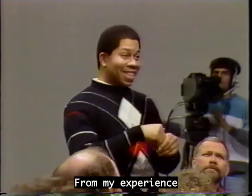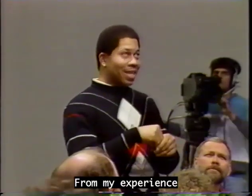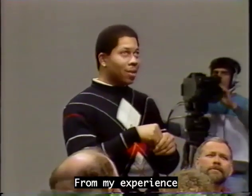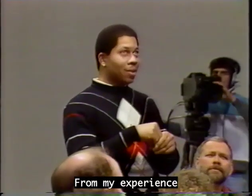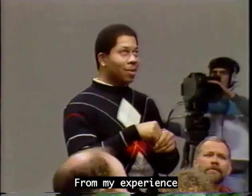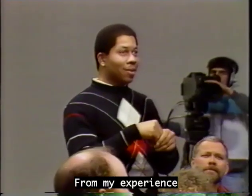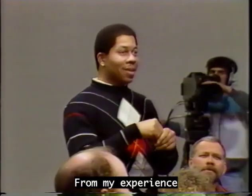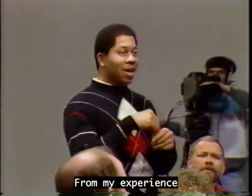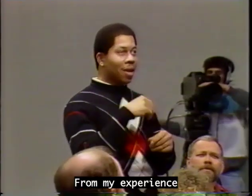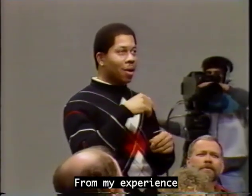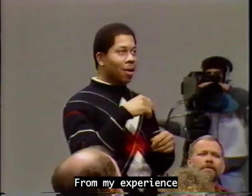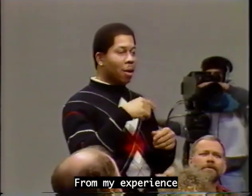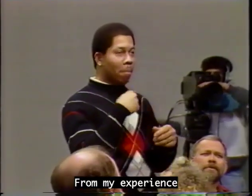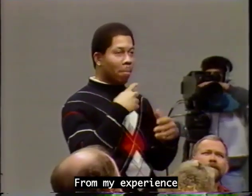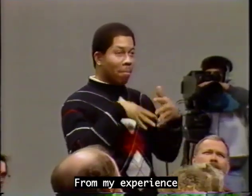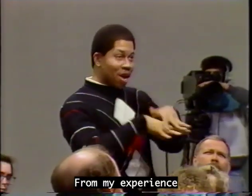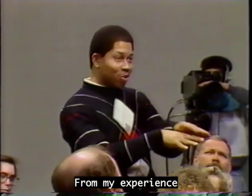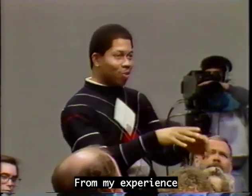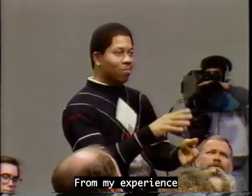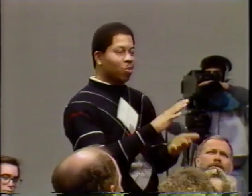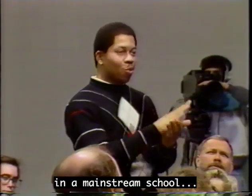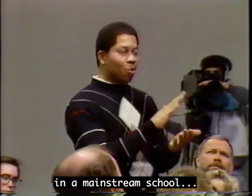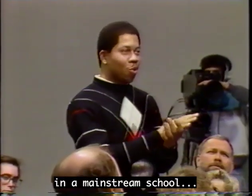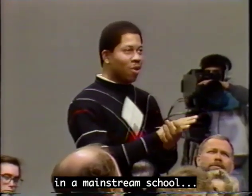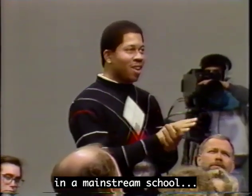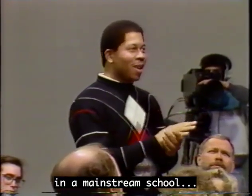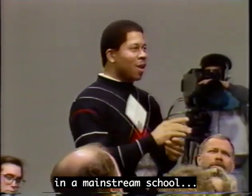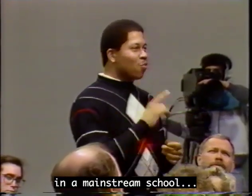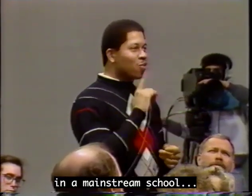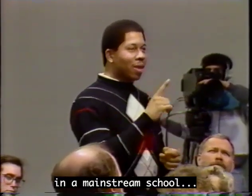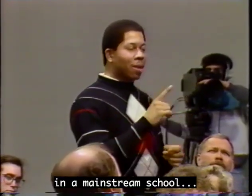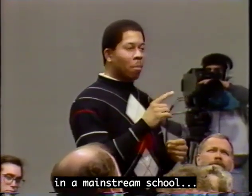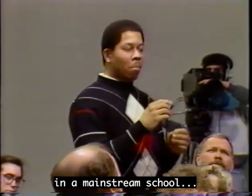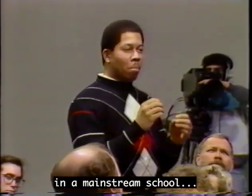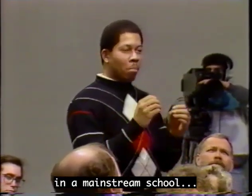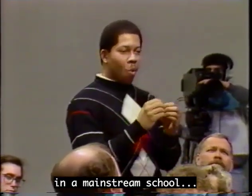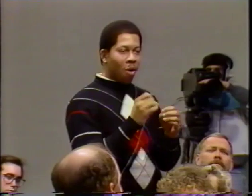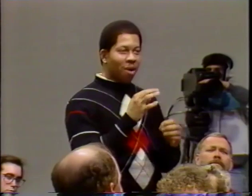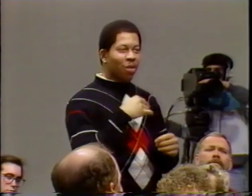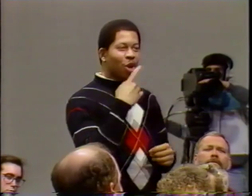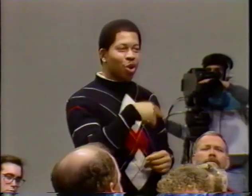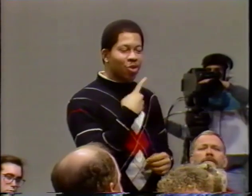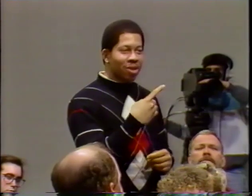From my experience, in a mainstream school,